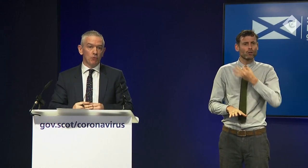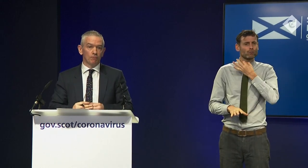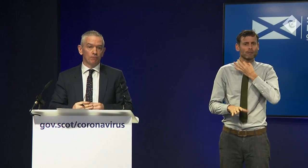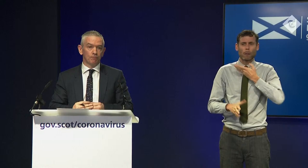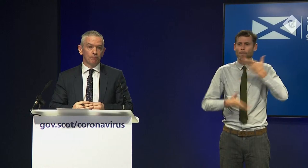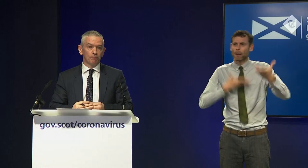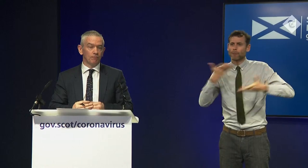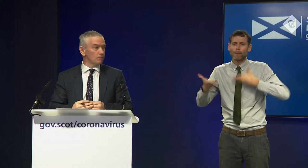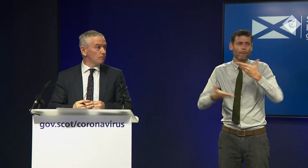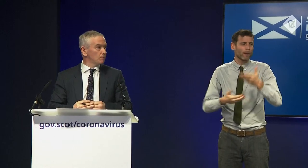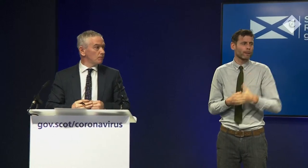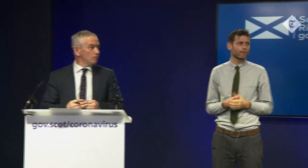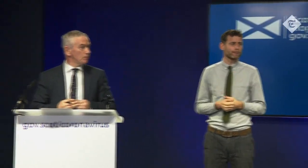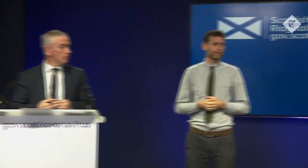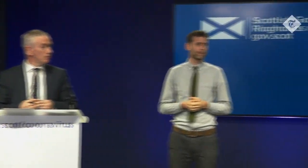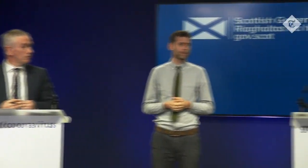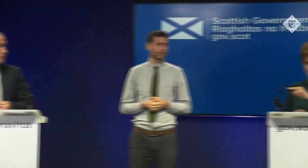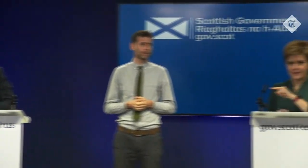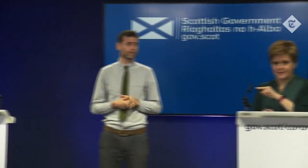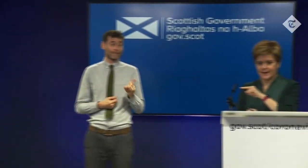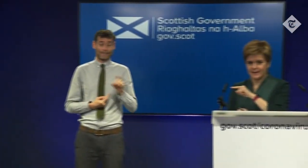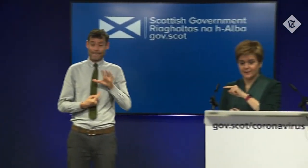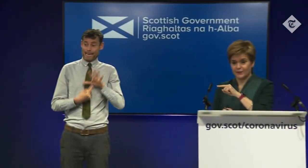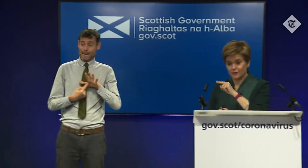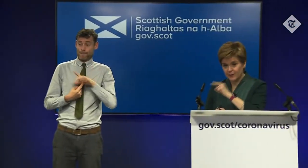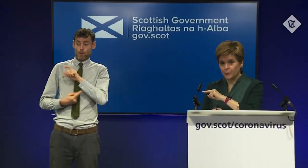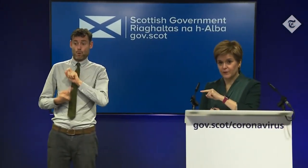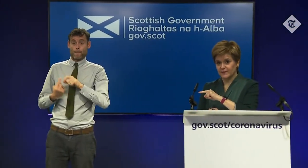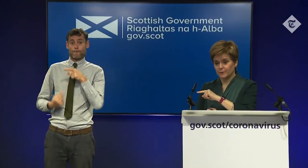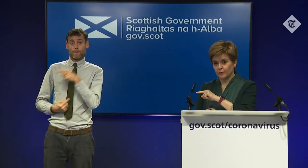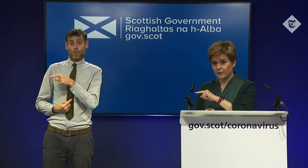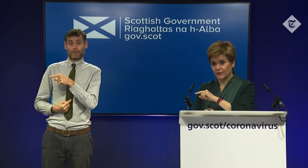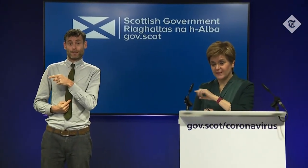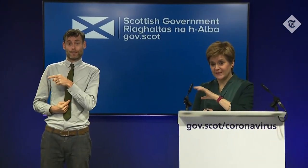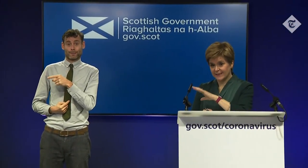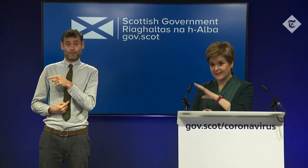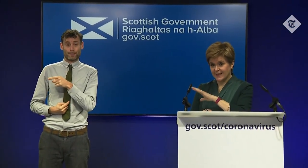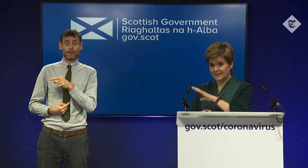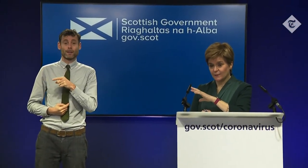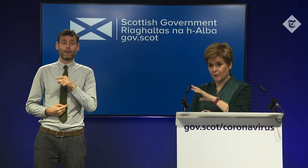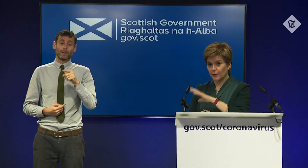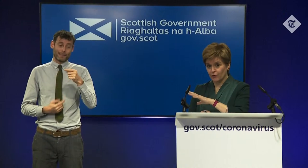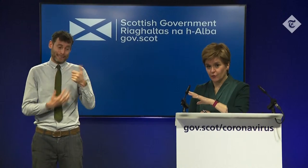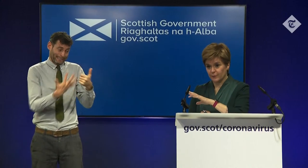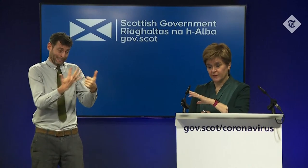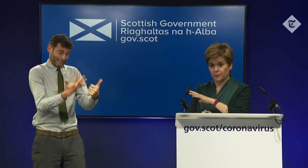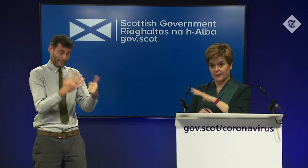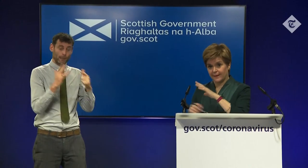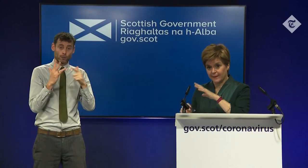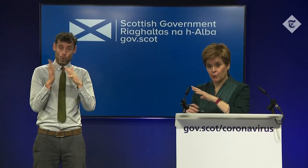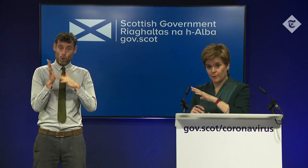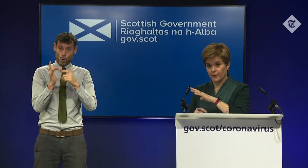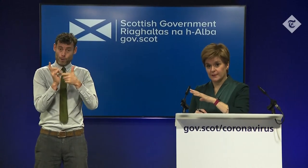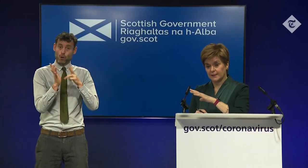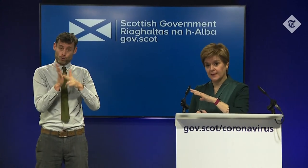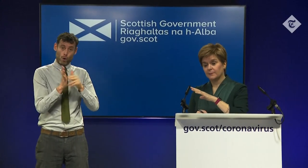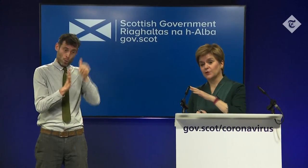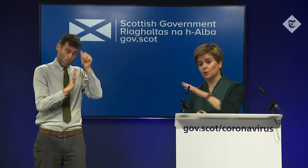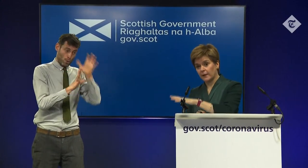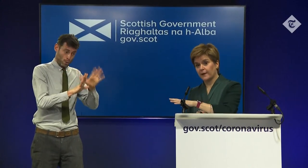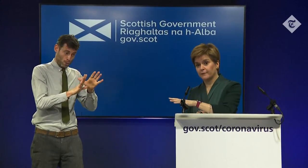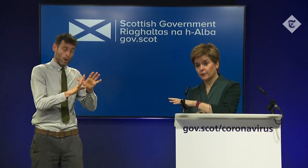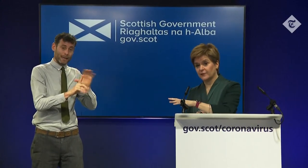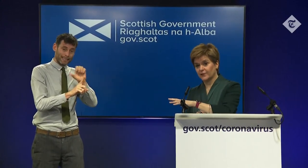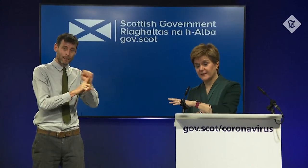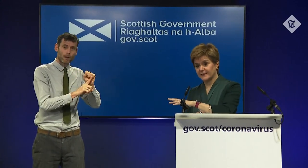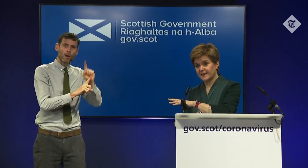other people. That is such an important point that Gregor's just made. It's really important that we focus on these 6 cases of Omicron because we're learning more about it. But